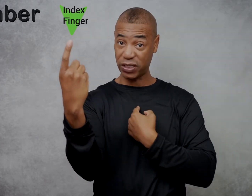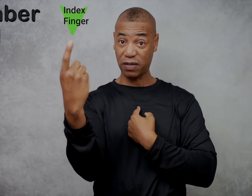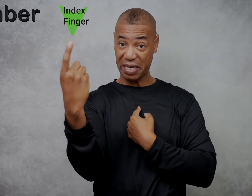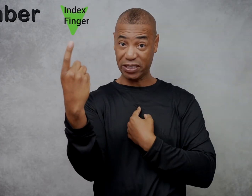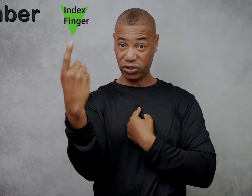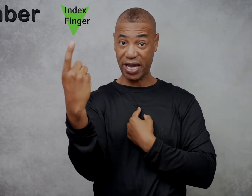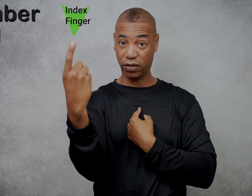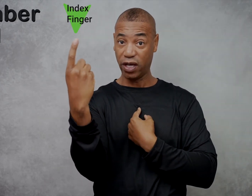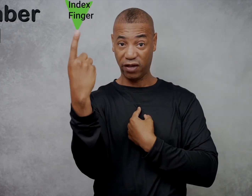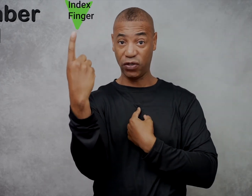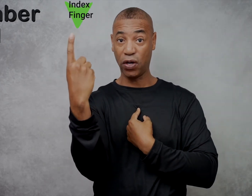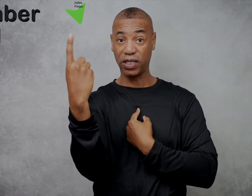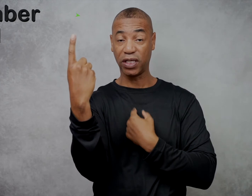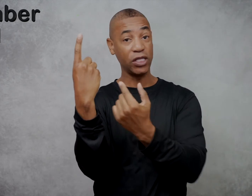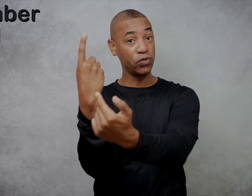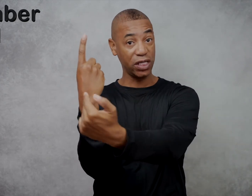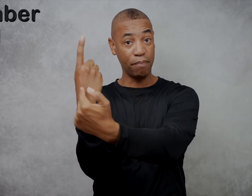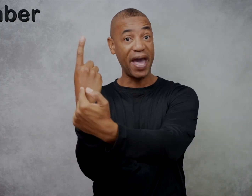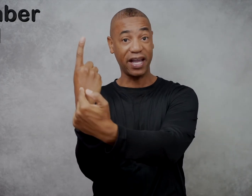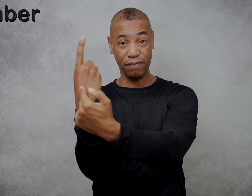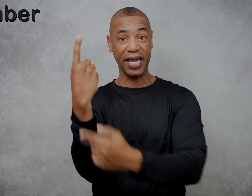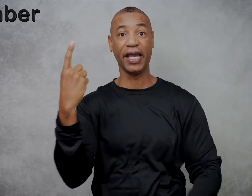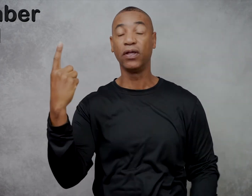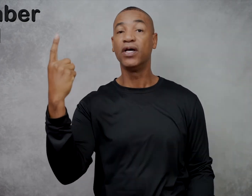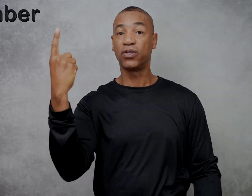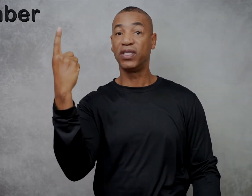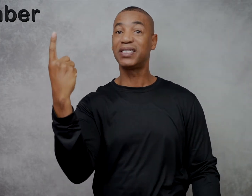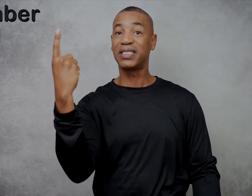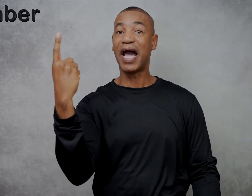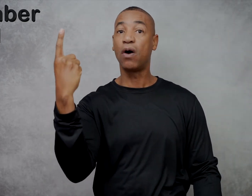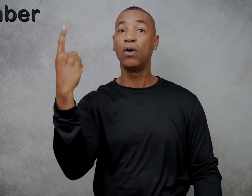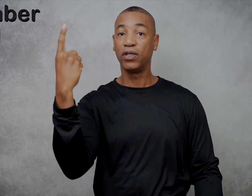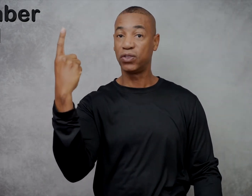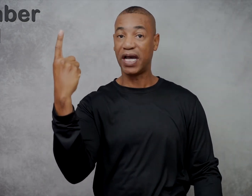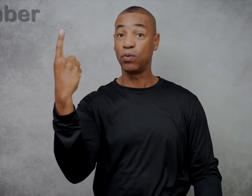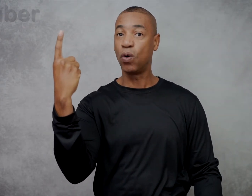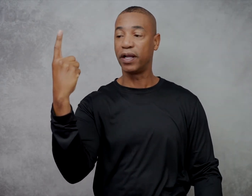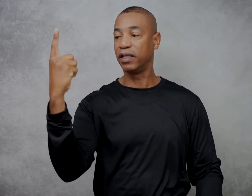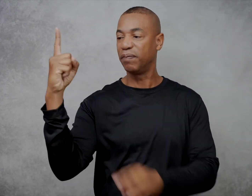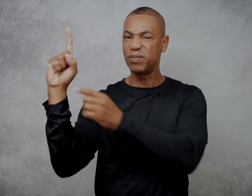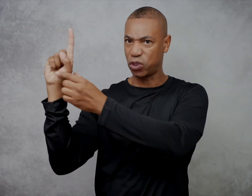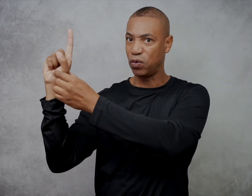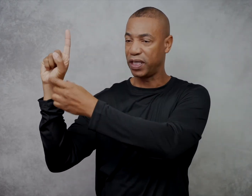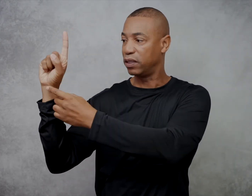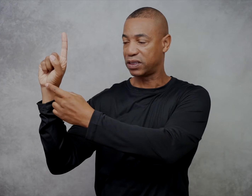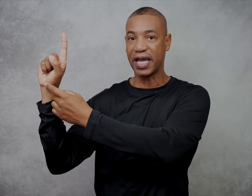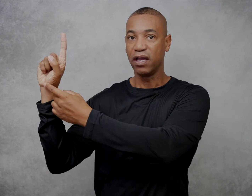me, the signer, if you notice, and you see the back of my hand. So this is how you sign 1. Now let me show you what it looks like from